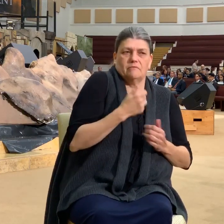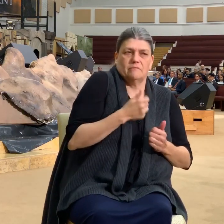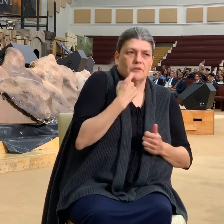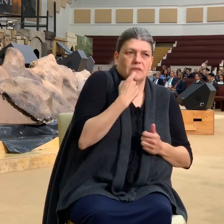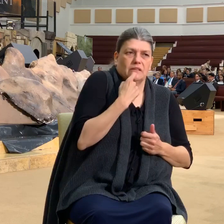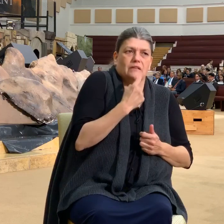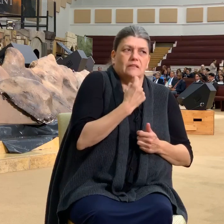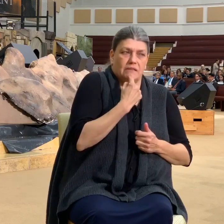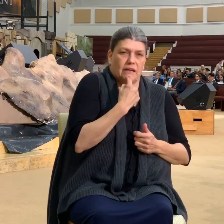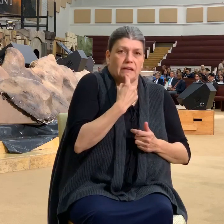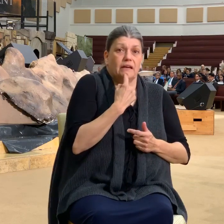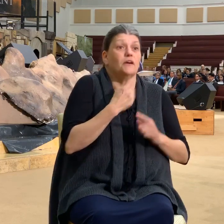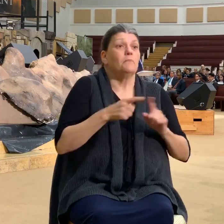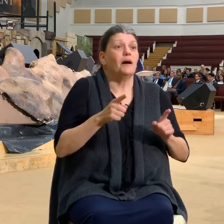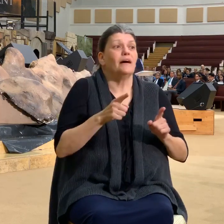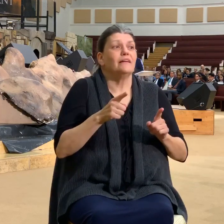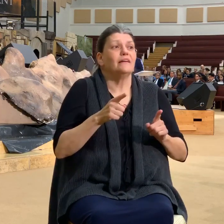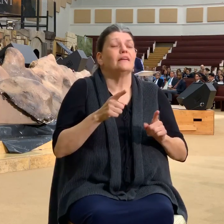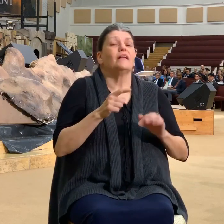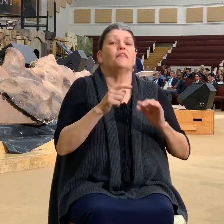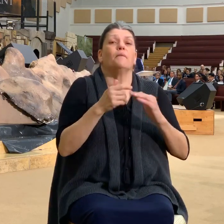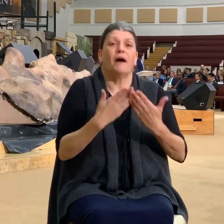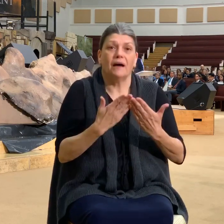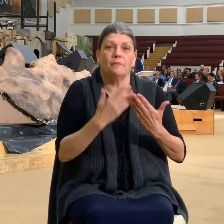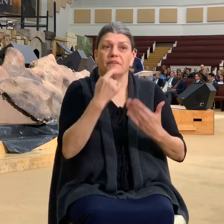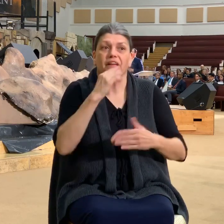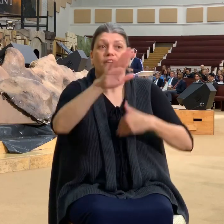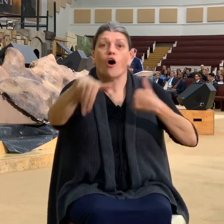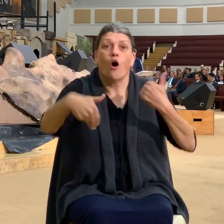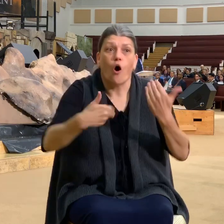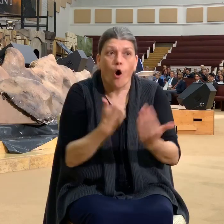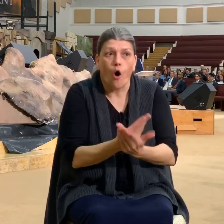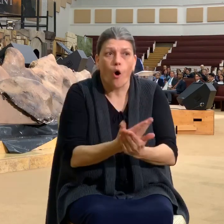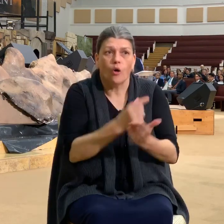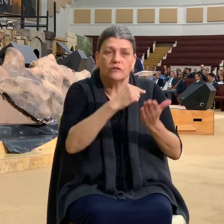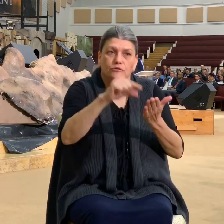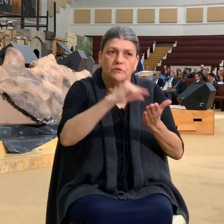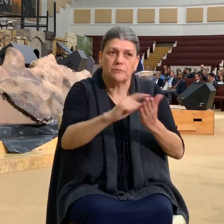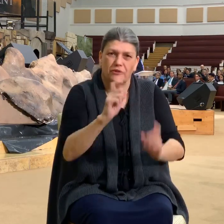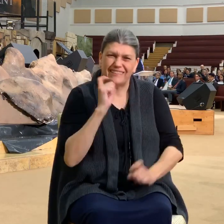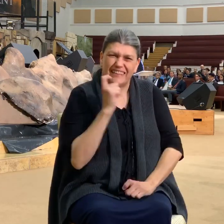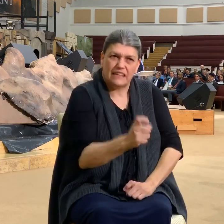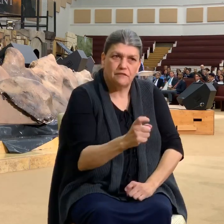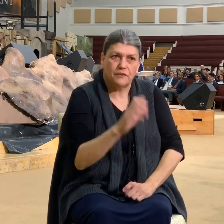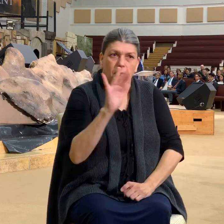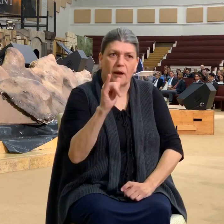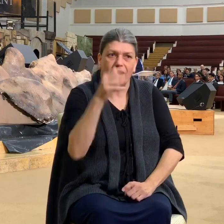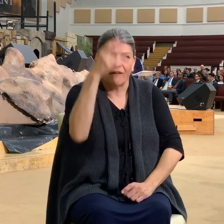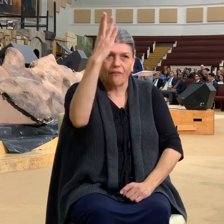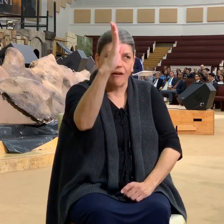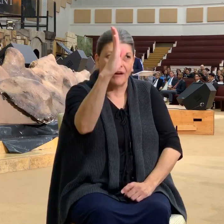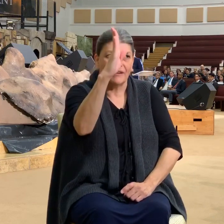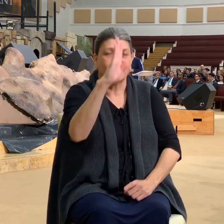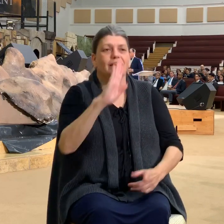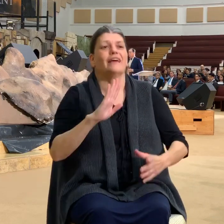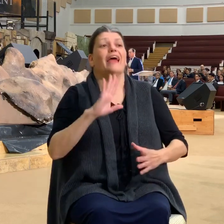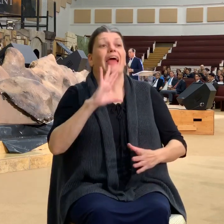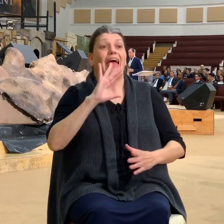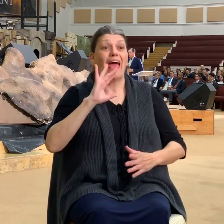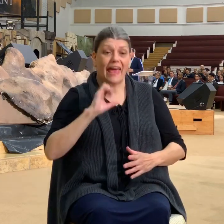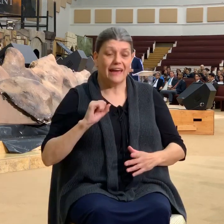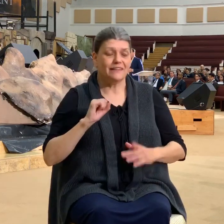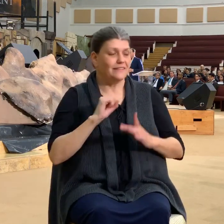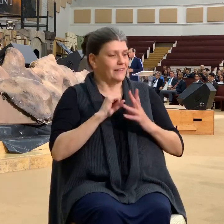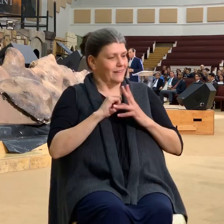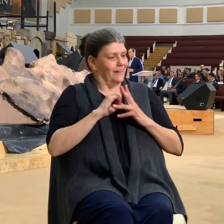Bible said all scripture. Everybody say all scripture. All scripture is given by God and is profitable